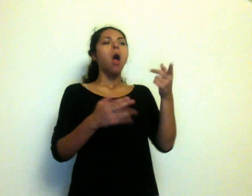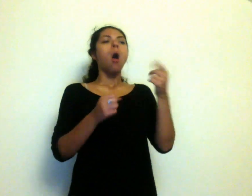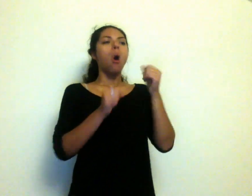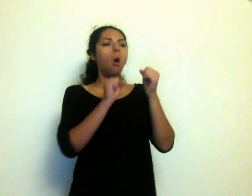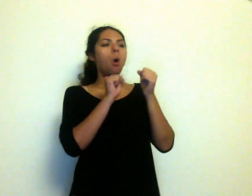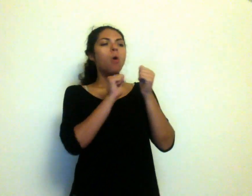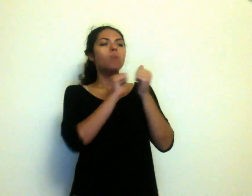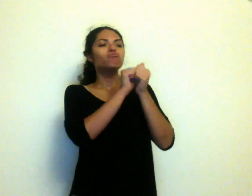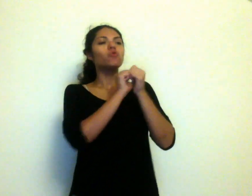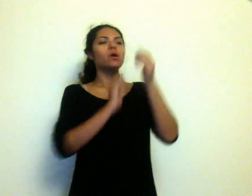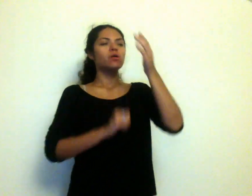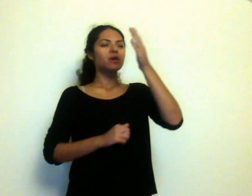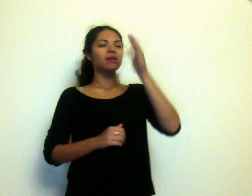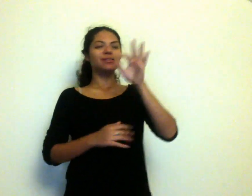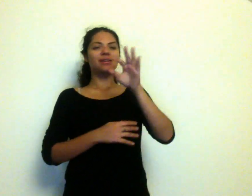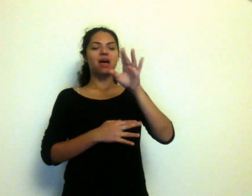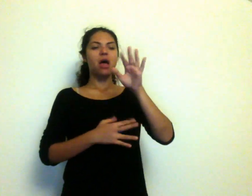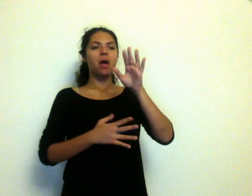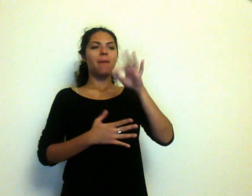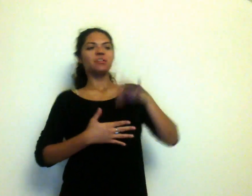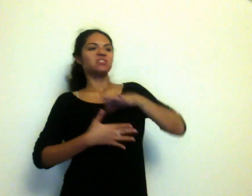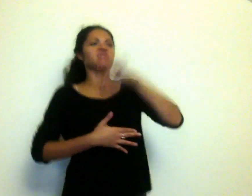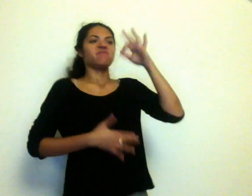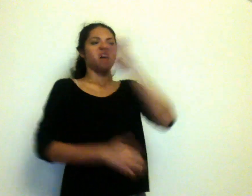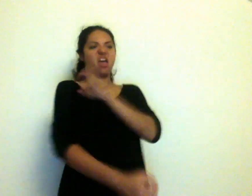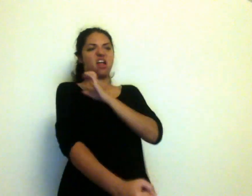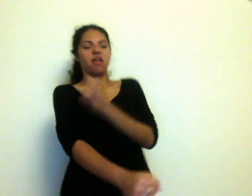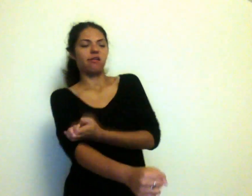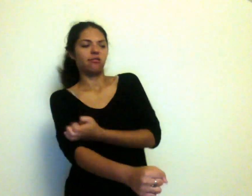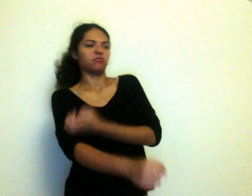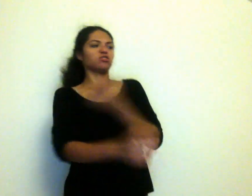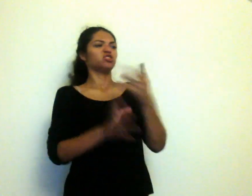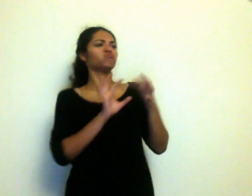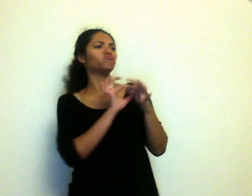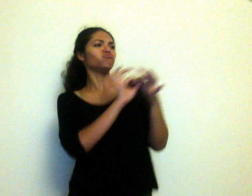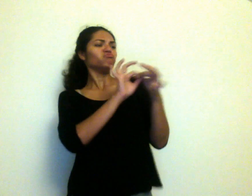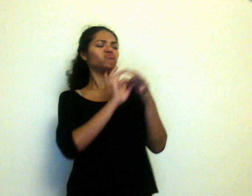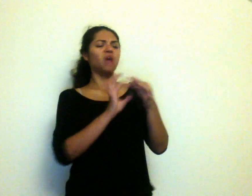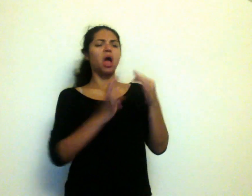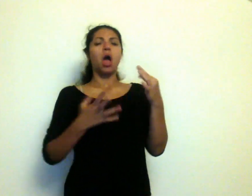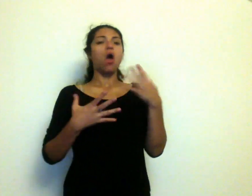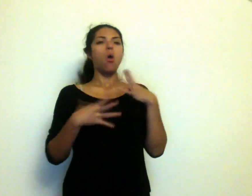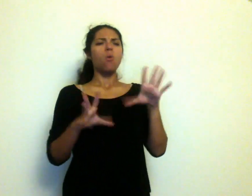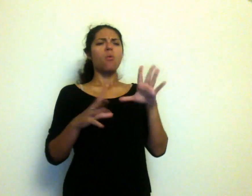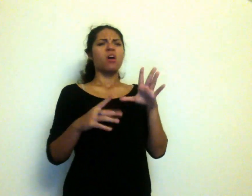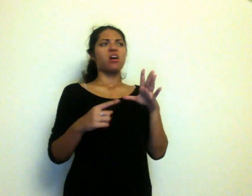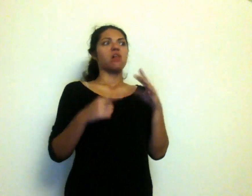visible forces of change in the world is an inviting alternative to struggling with moral choices.